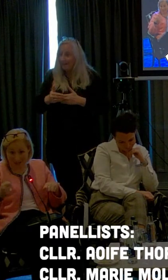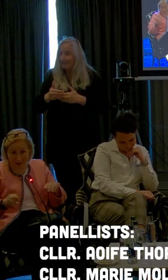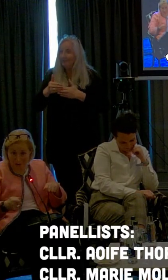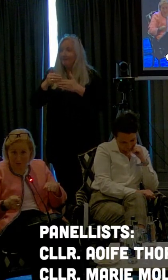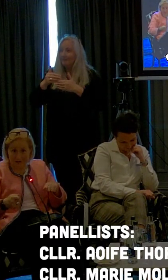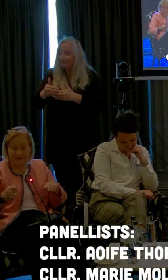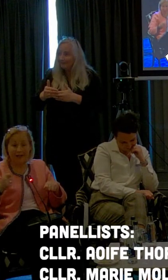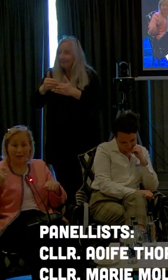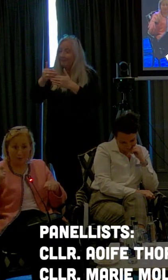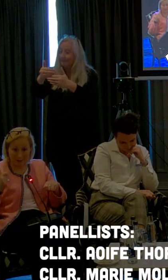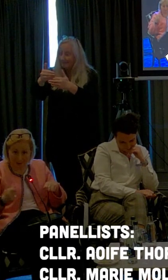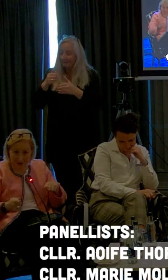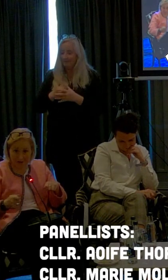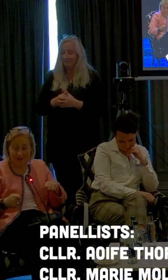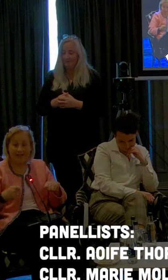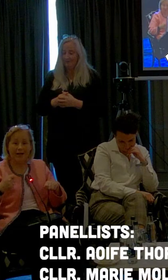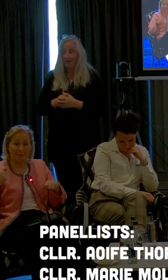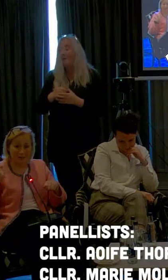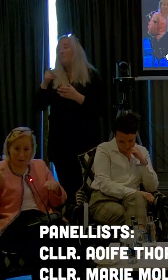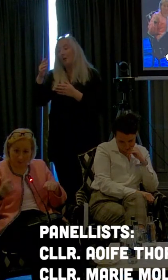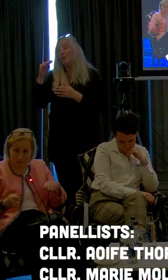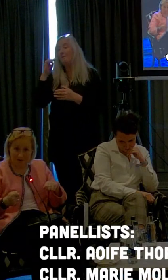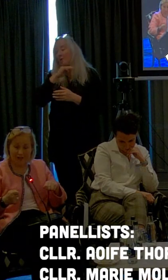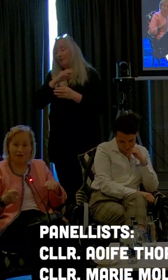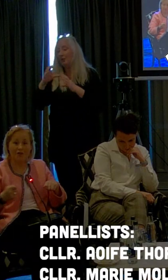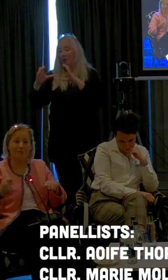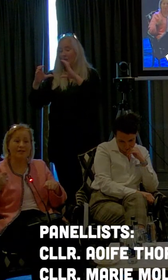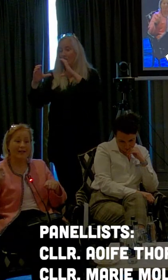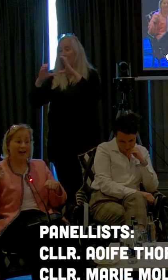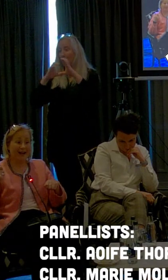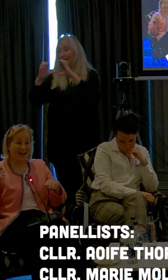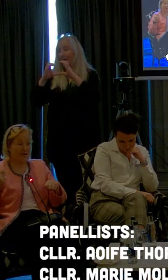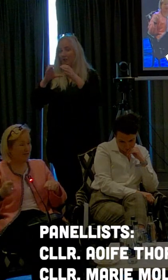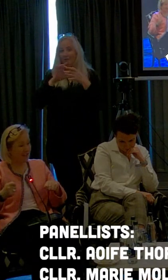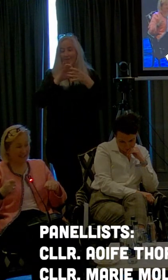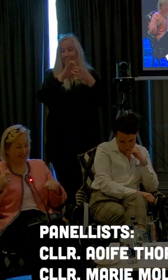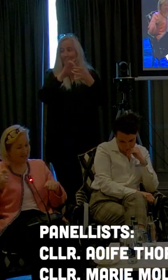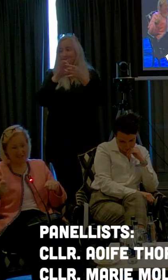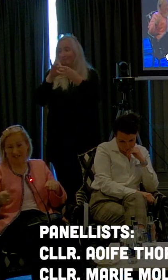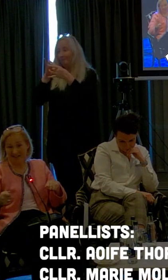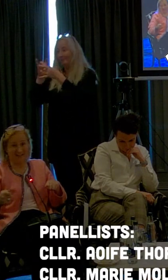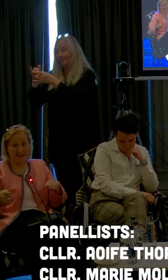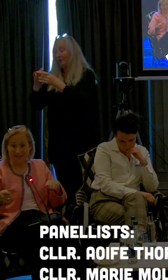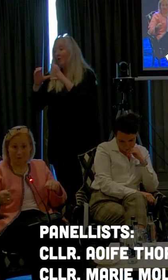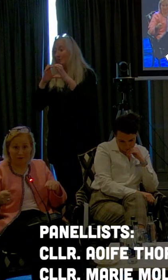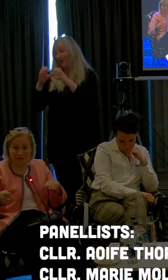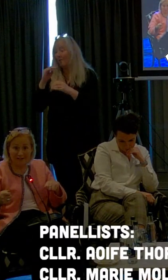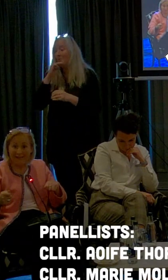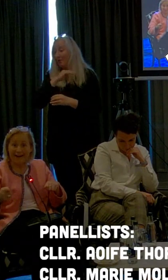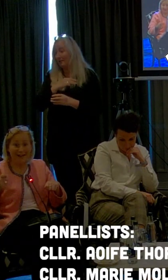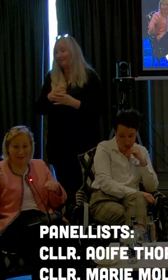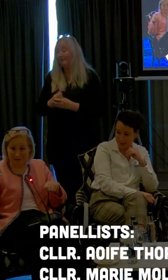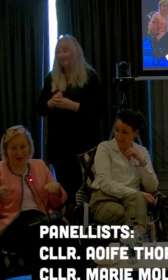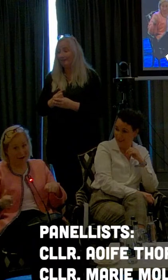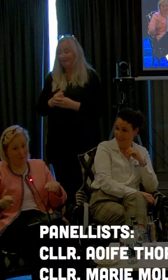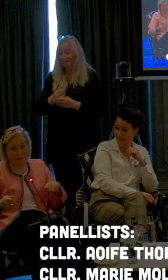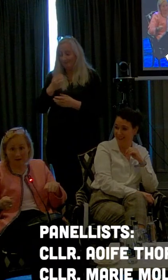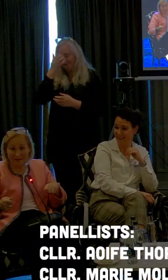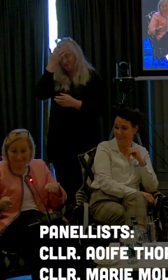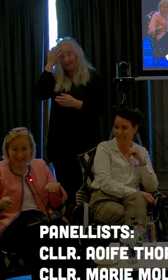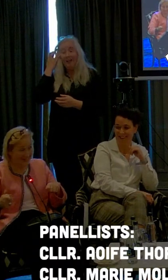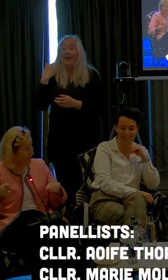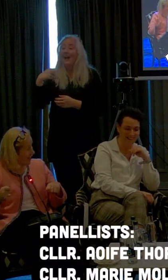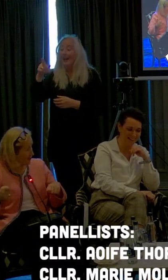about sticking to it and being patient and building up those relationships. And quite frankly, there isn't anything sexy about it. It's just hard